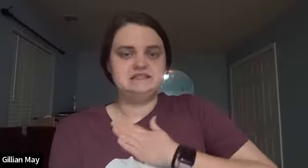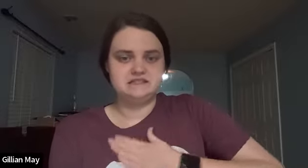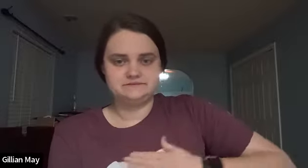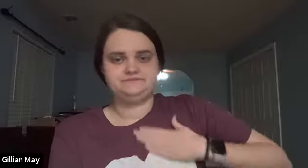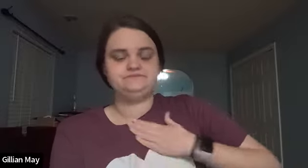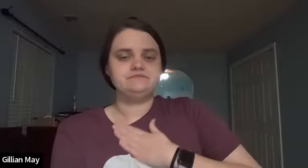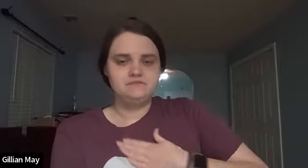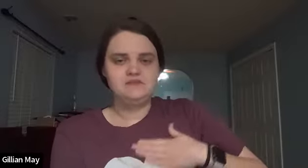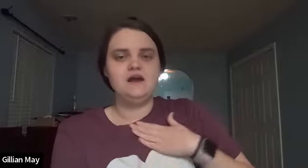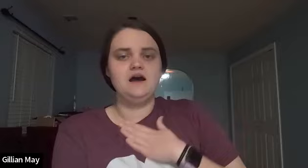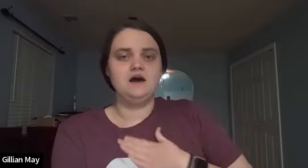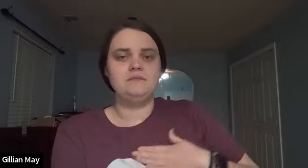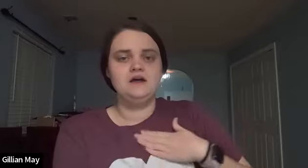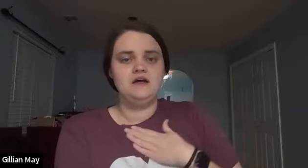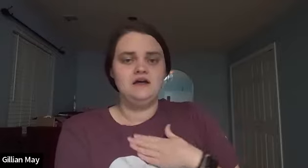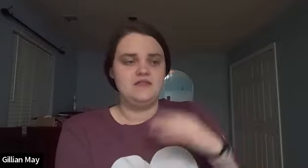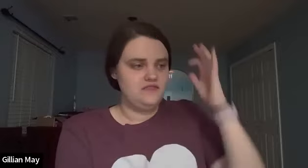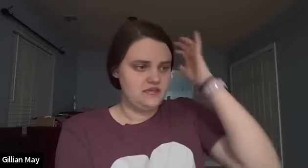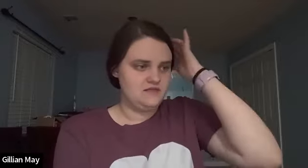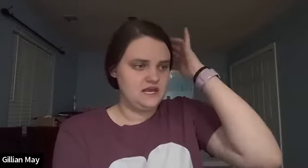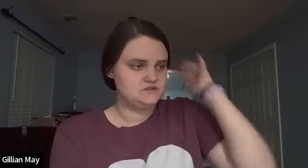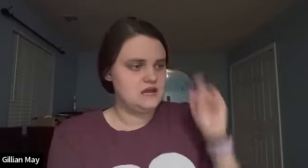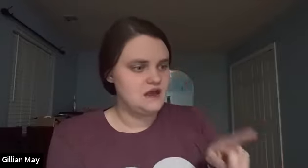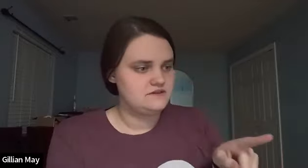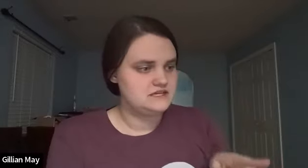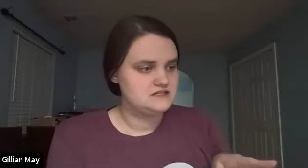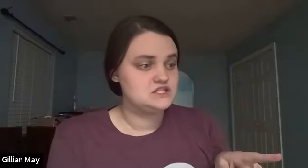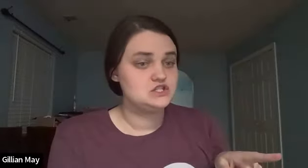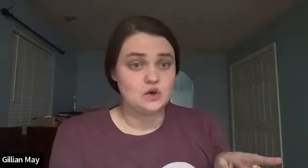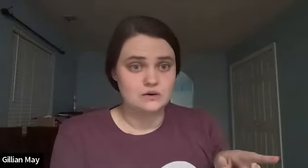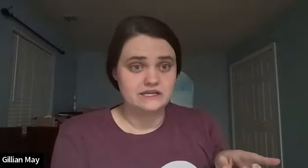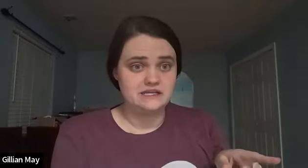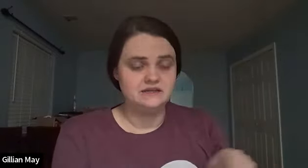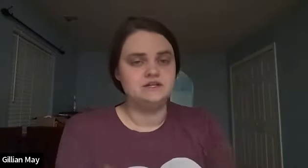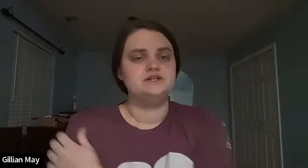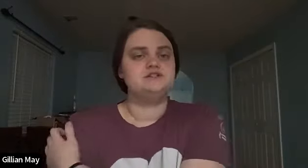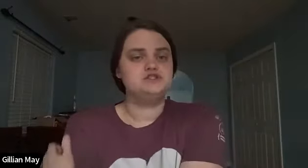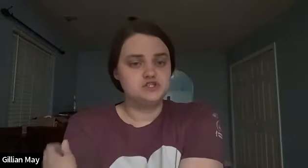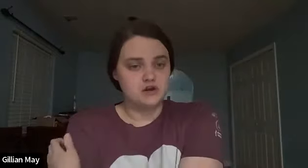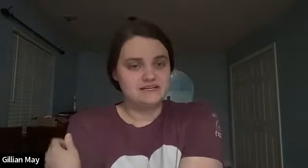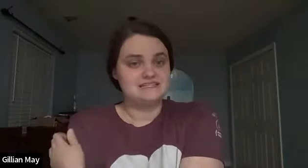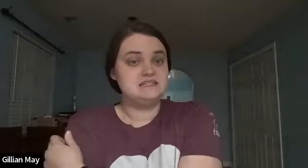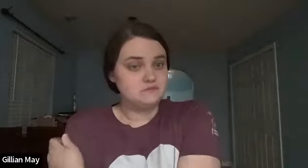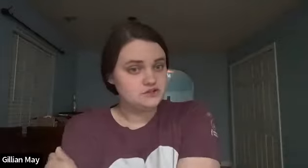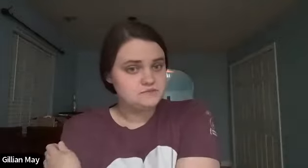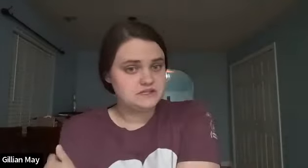Please. Then the next one I have is sorry. Sorry is similar to